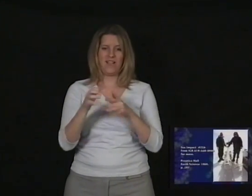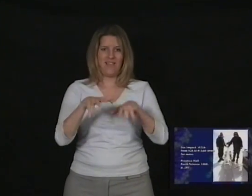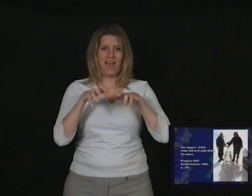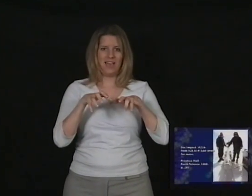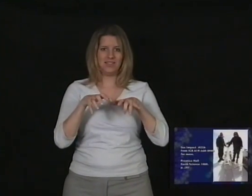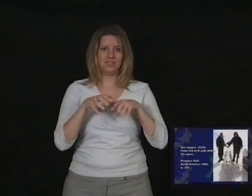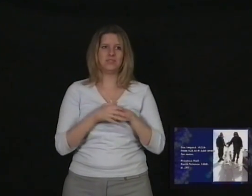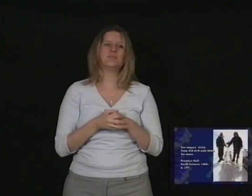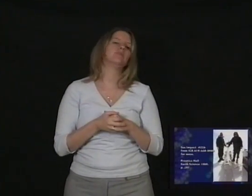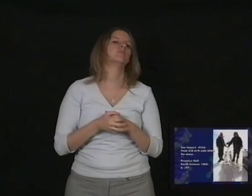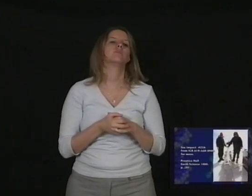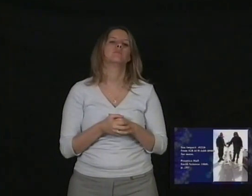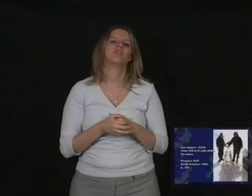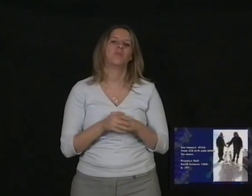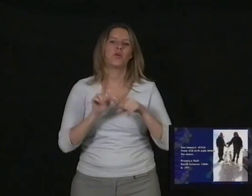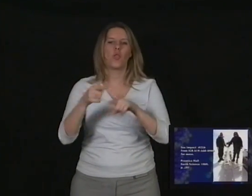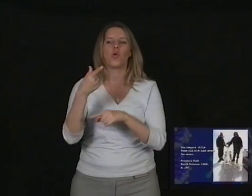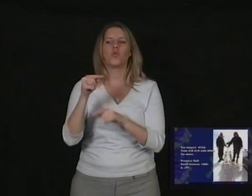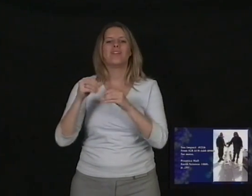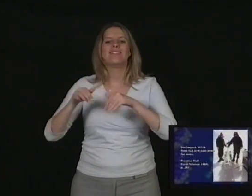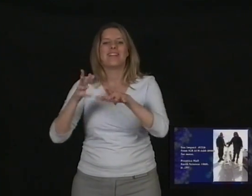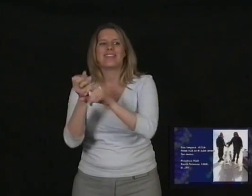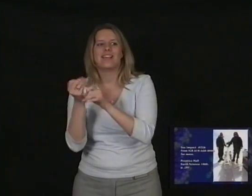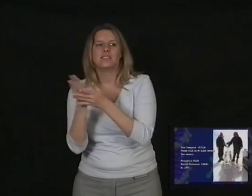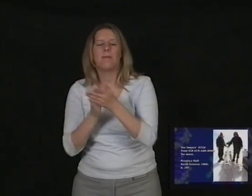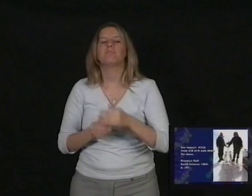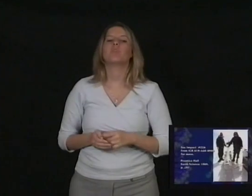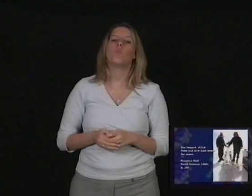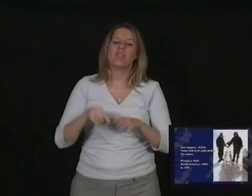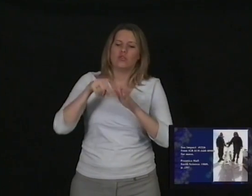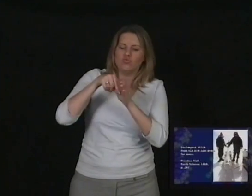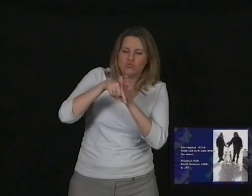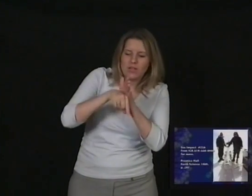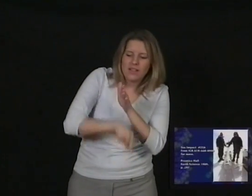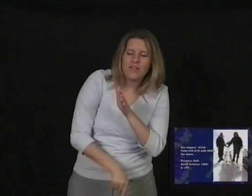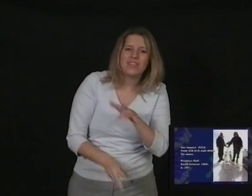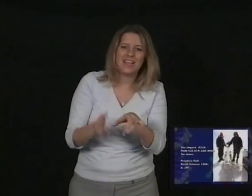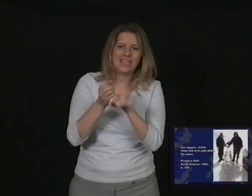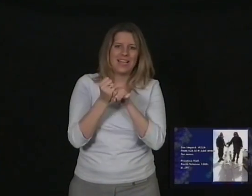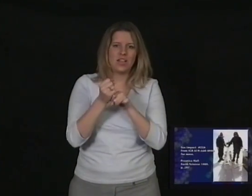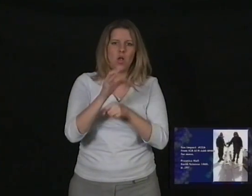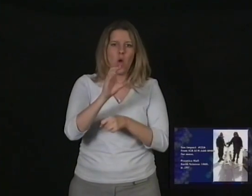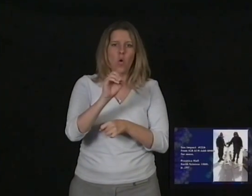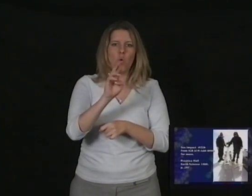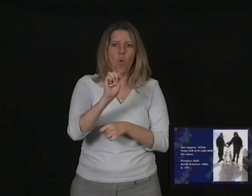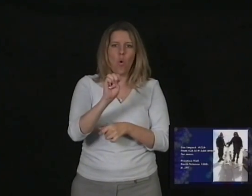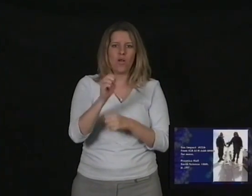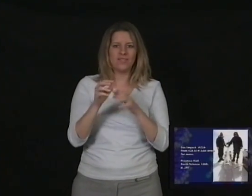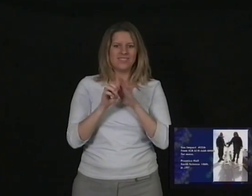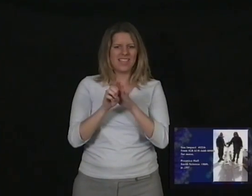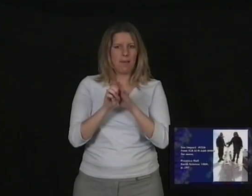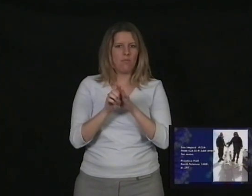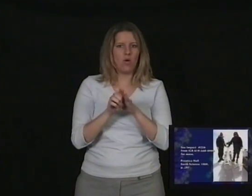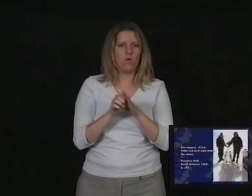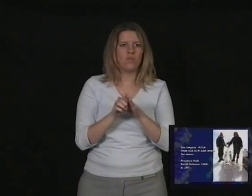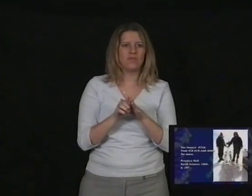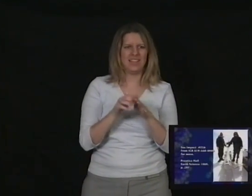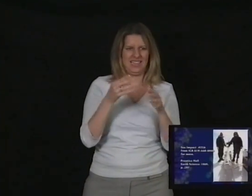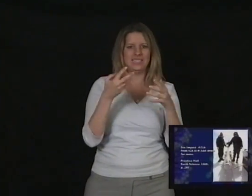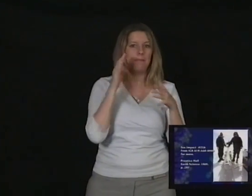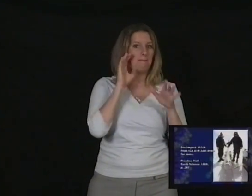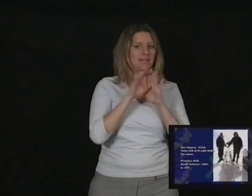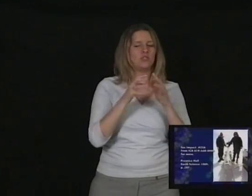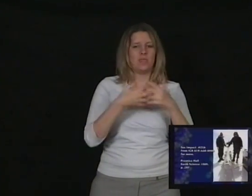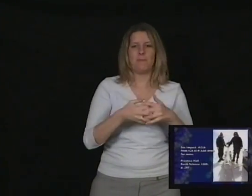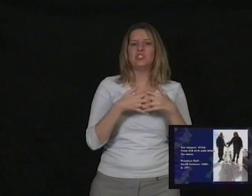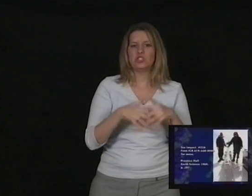Spend $1 billion, go to Greenland and get some. Well, they drill these holes down in the ice. They take what's called a core sample. Here's a picture of the coring machine. This thing